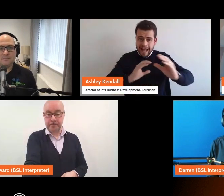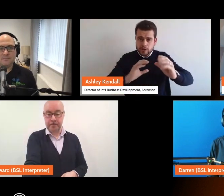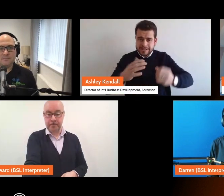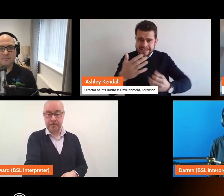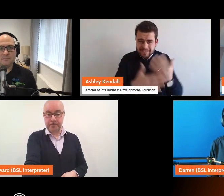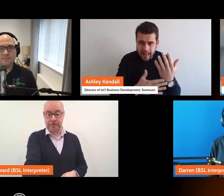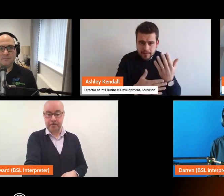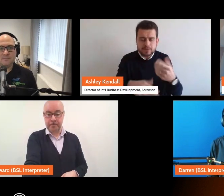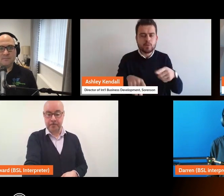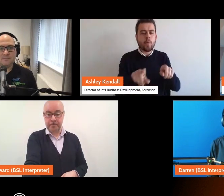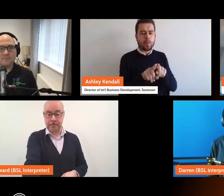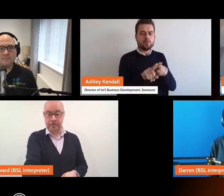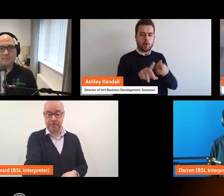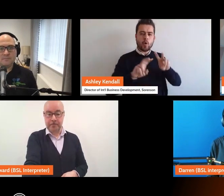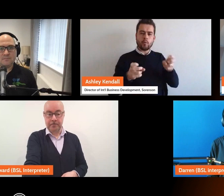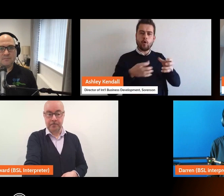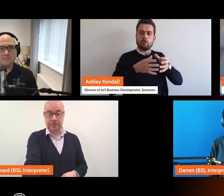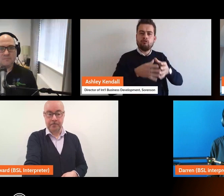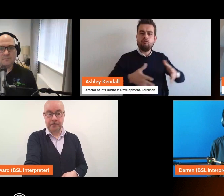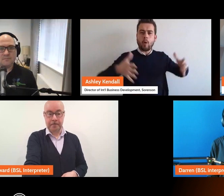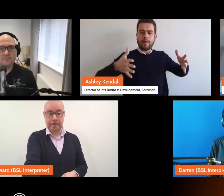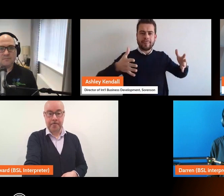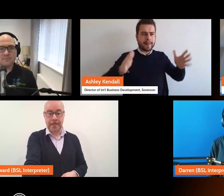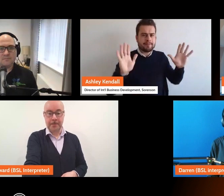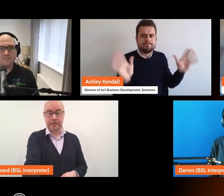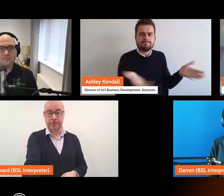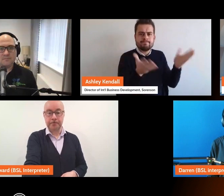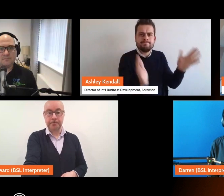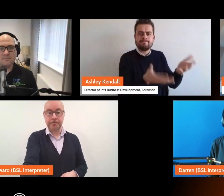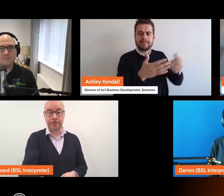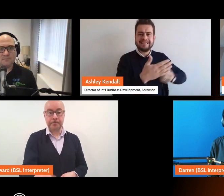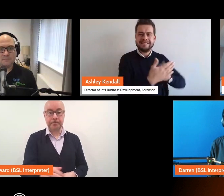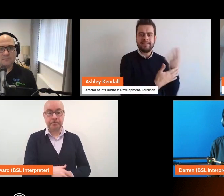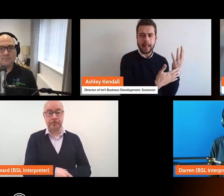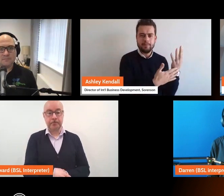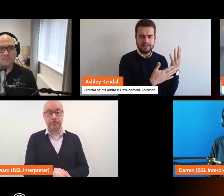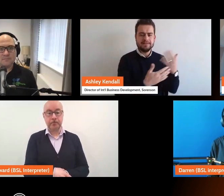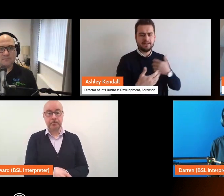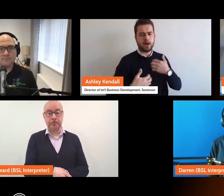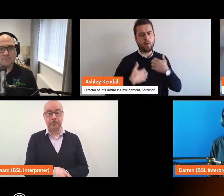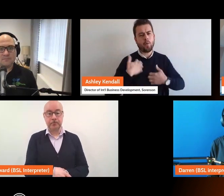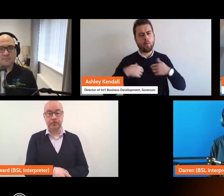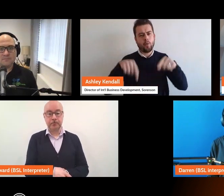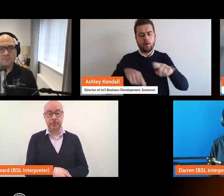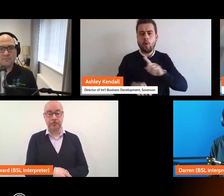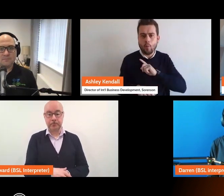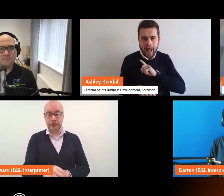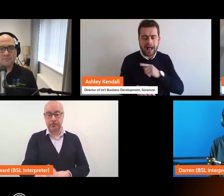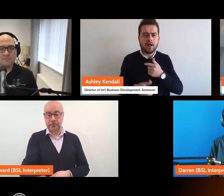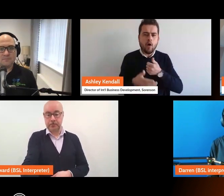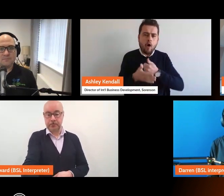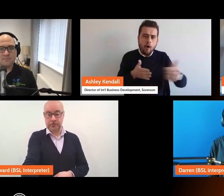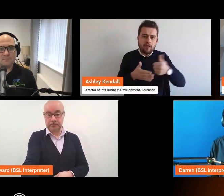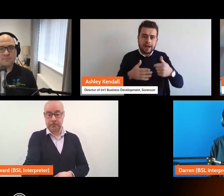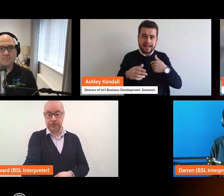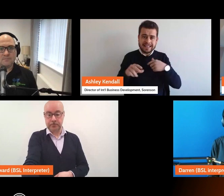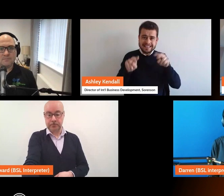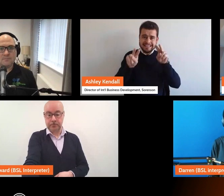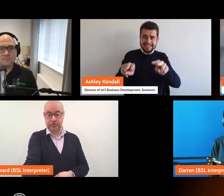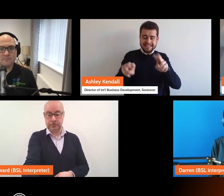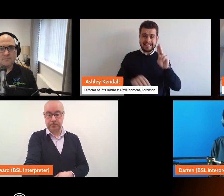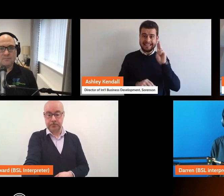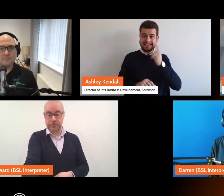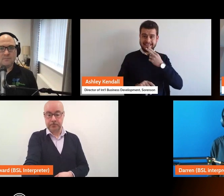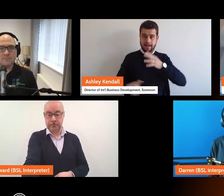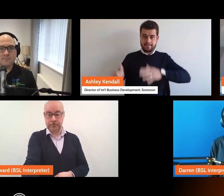with community development, communication development, and also looking at growth and development. And the reason